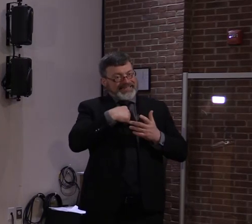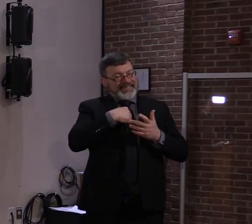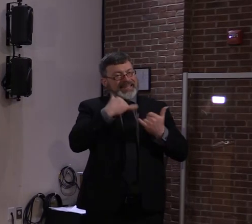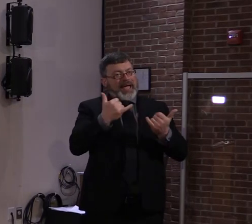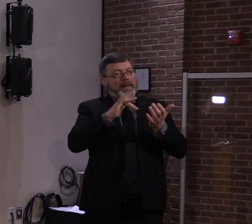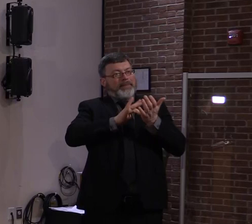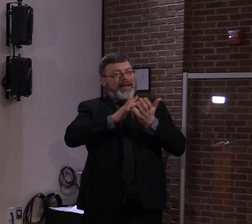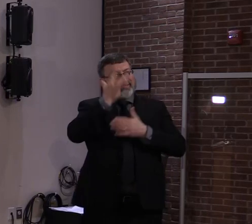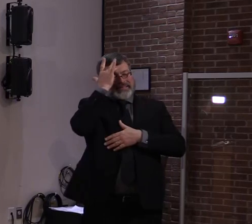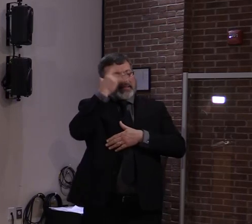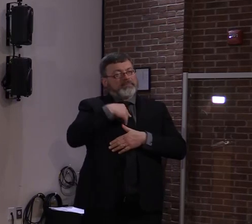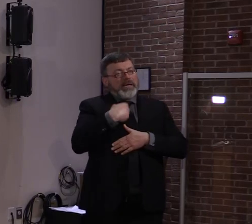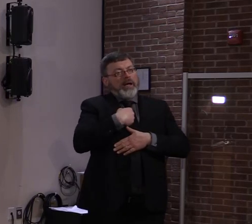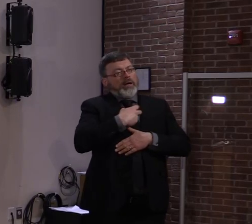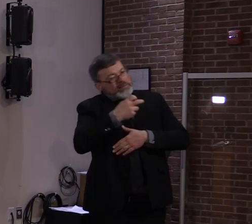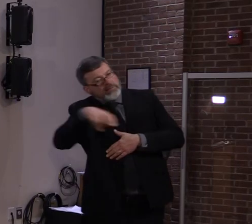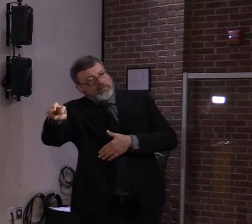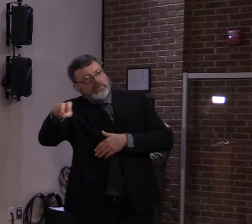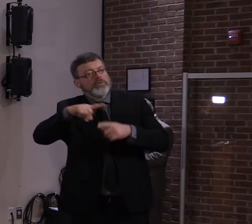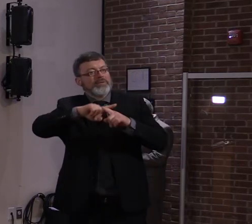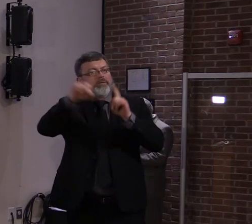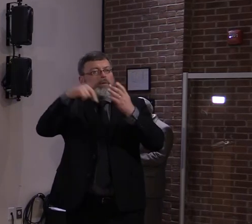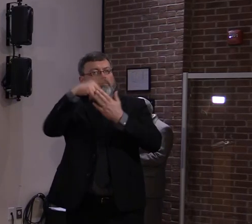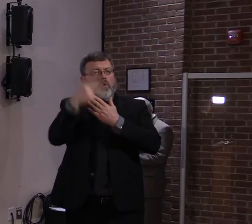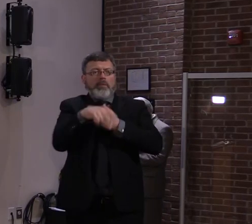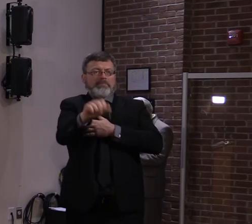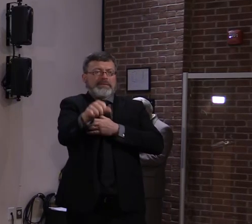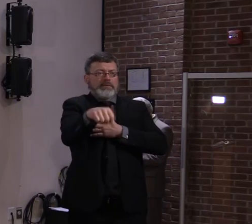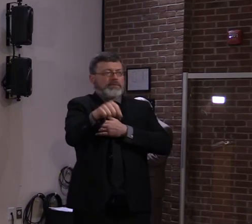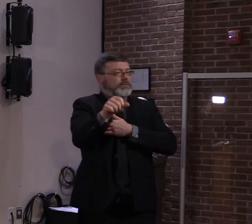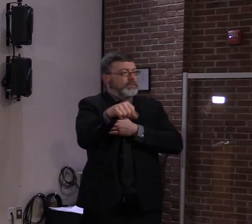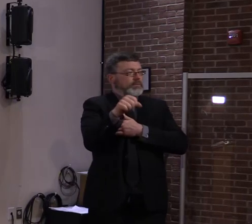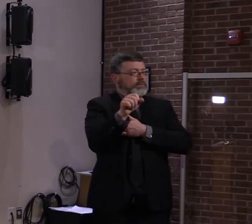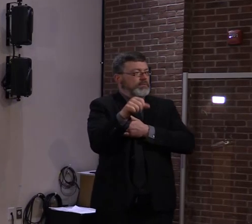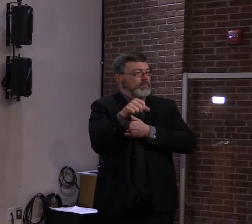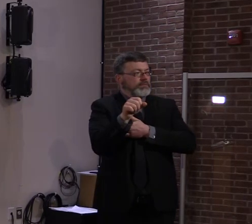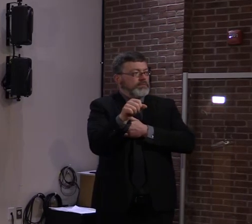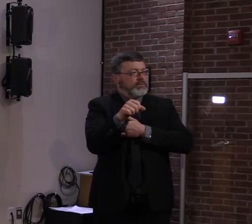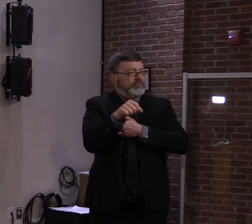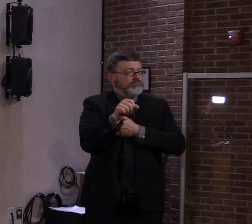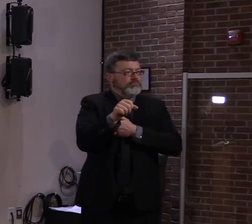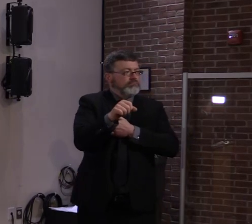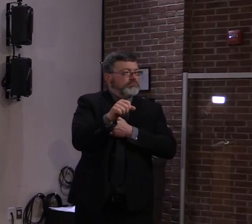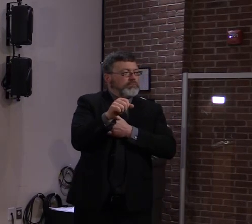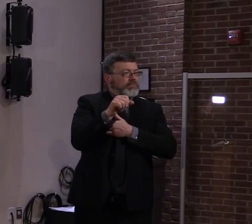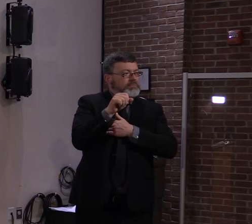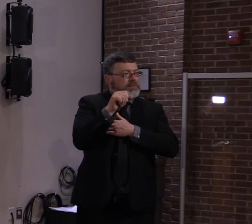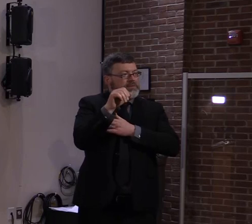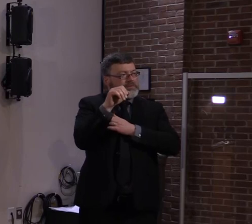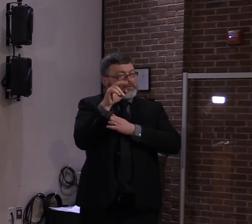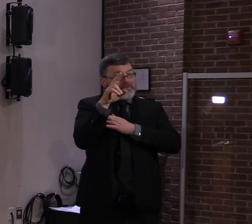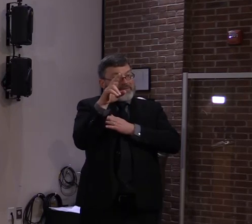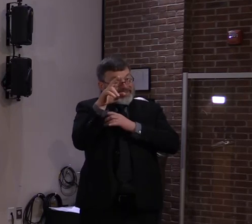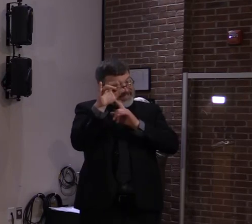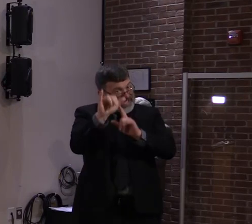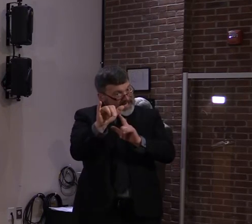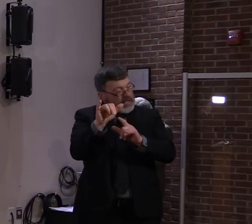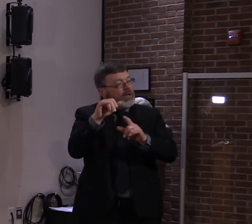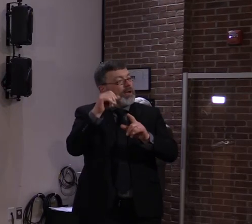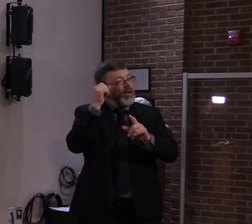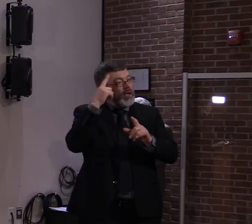there. So we really are talking about individuals that are quarantining for a two-week period or until